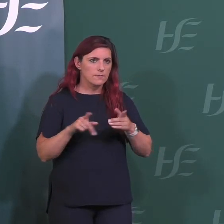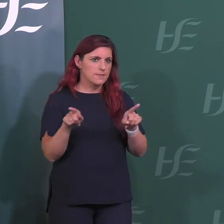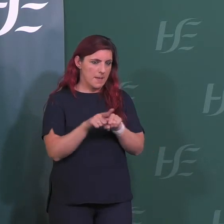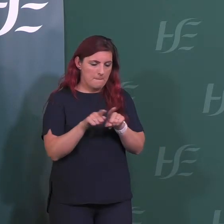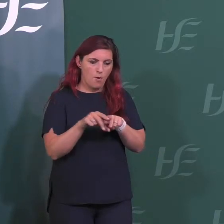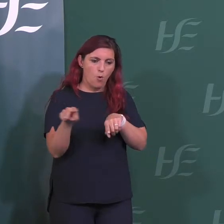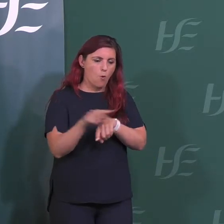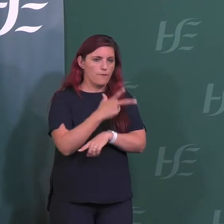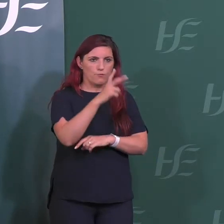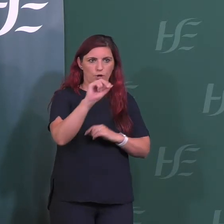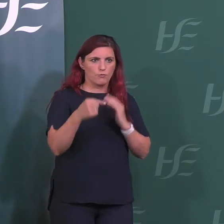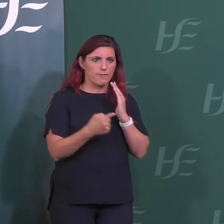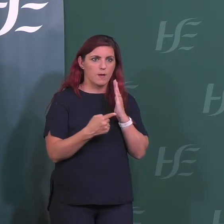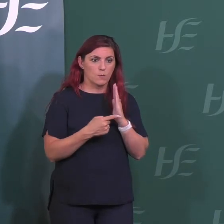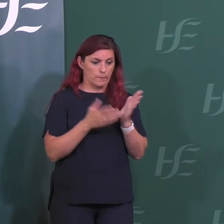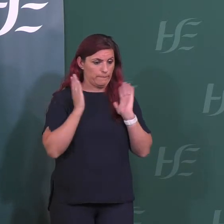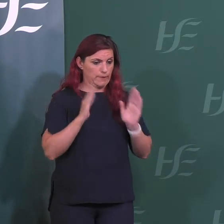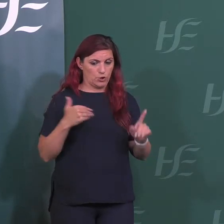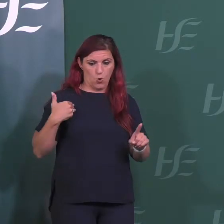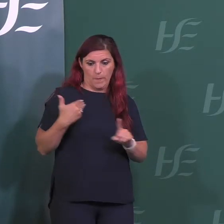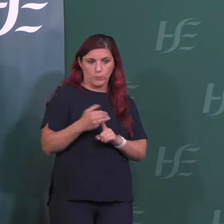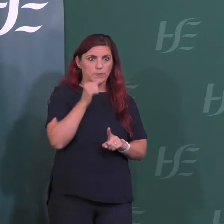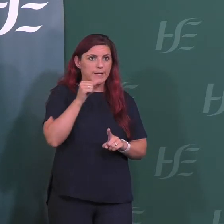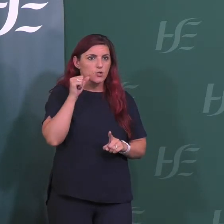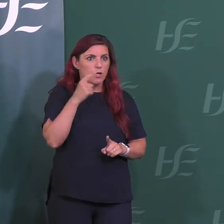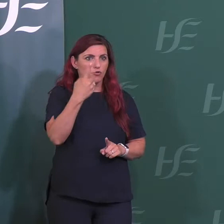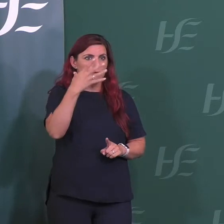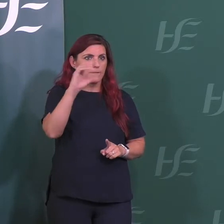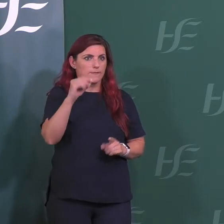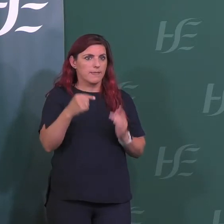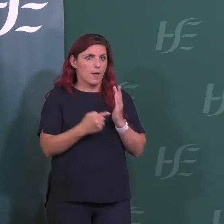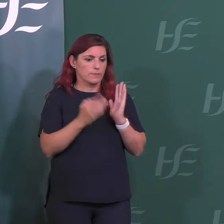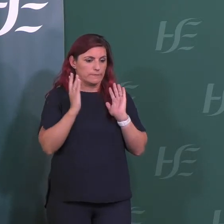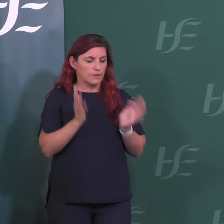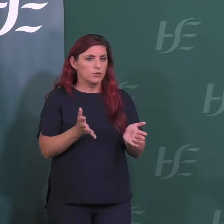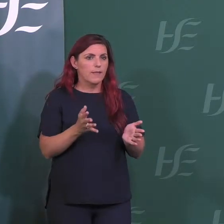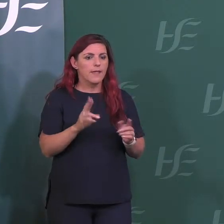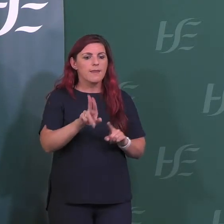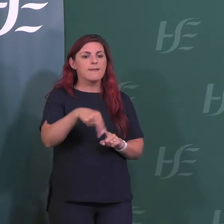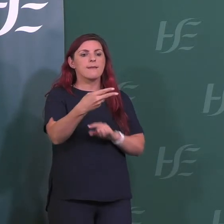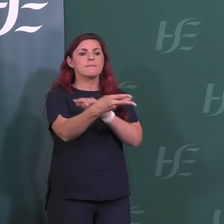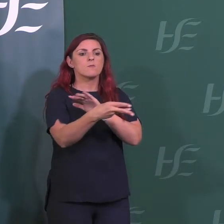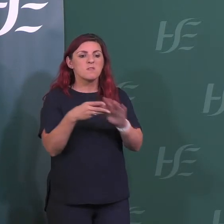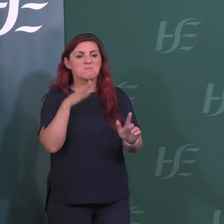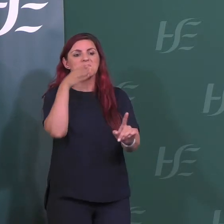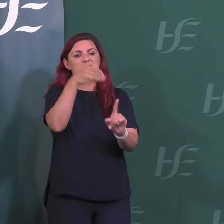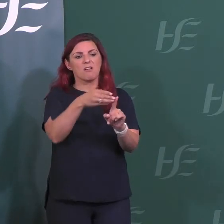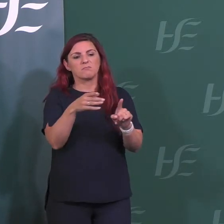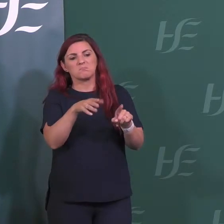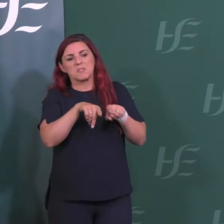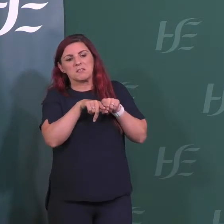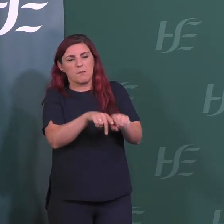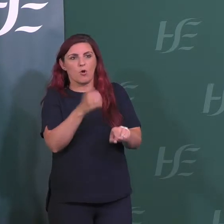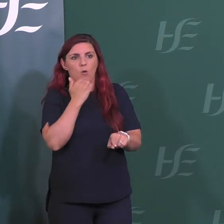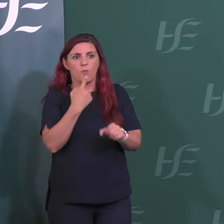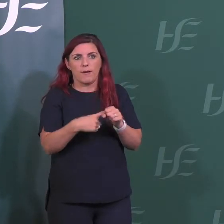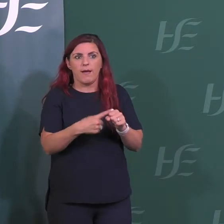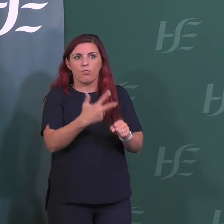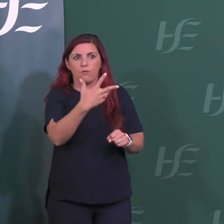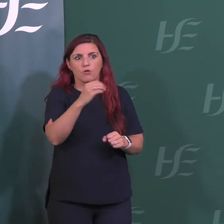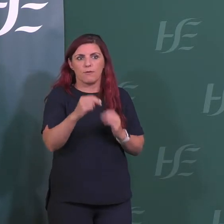track with over 150,000 done up to yesterday. And next week, again, we will be targeting towards 300,000.